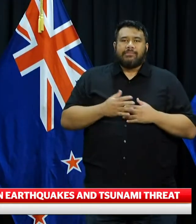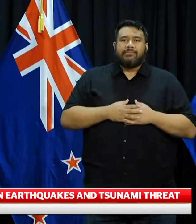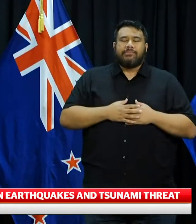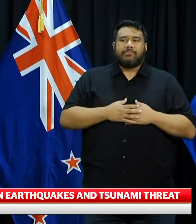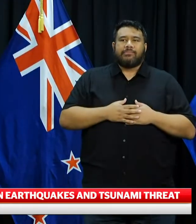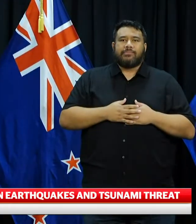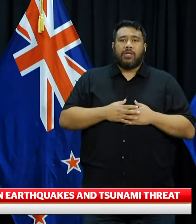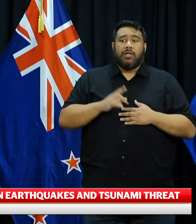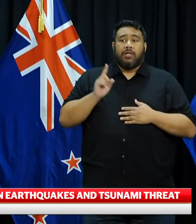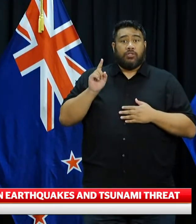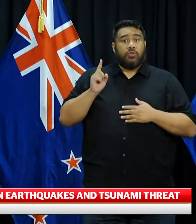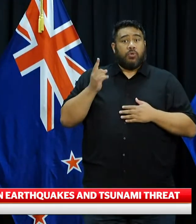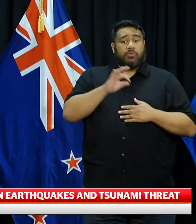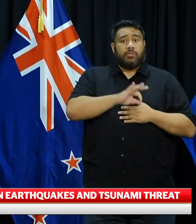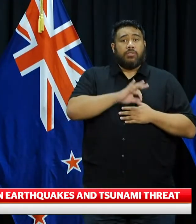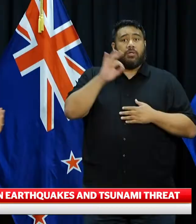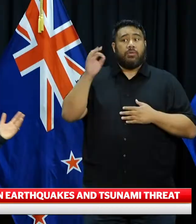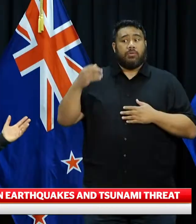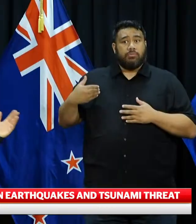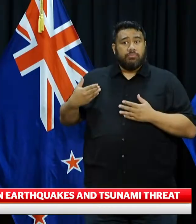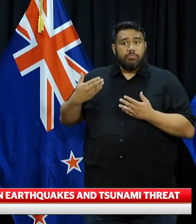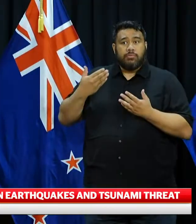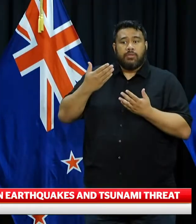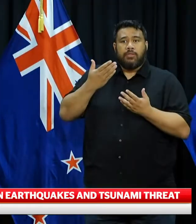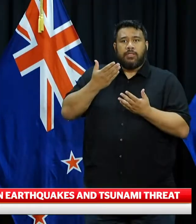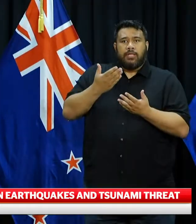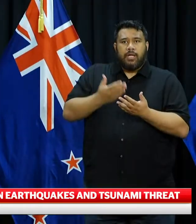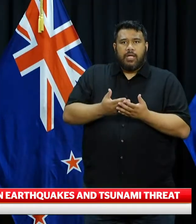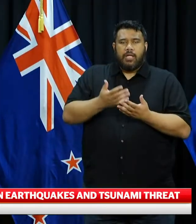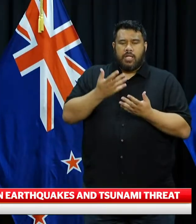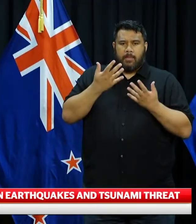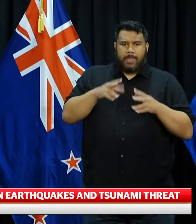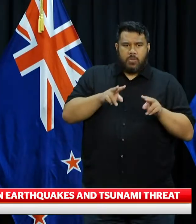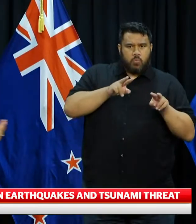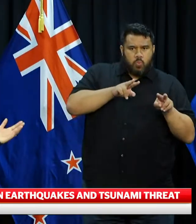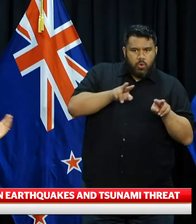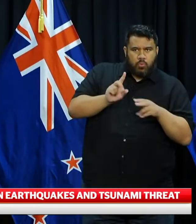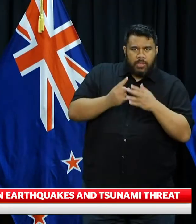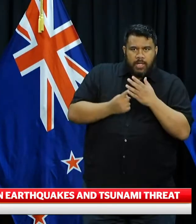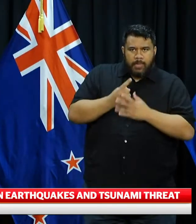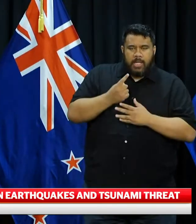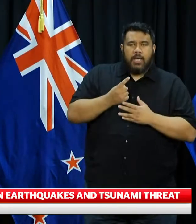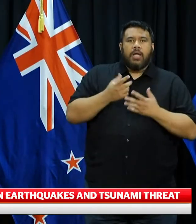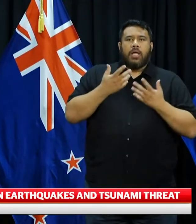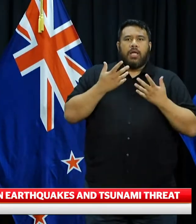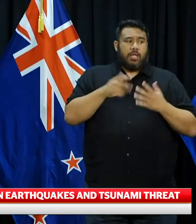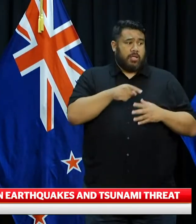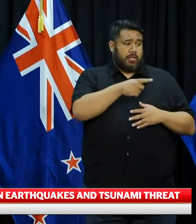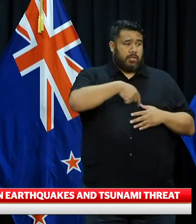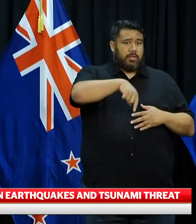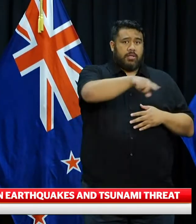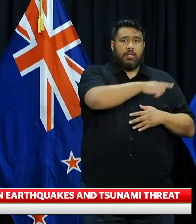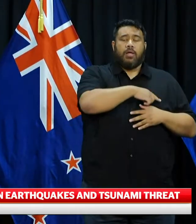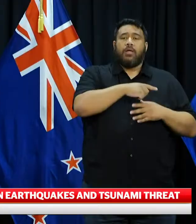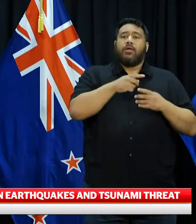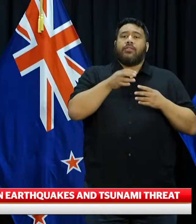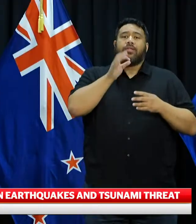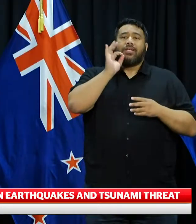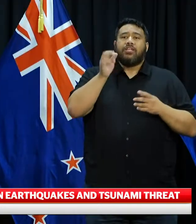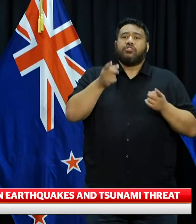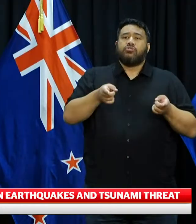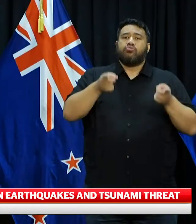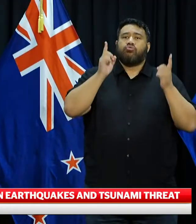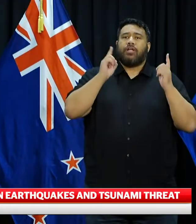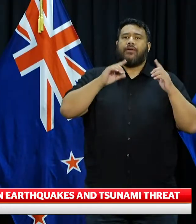throughout the course of this morning, I've been briefed by my colleagues here. I have Roger Ball, who is the National Director from